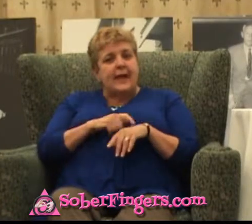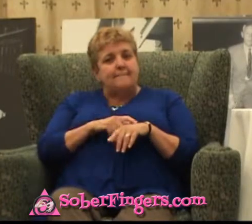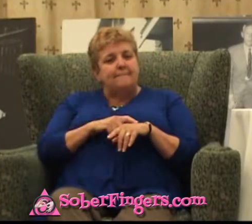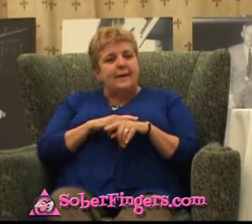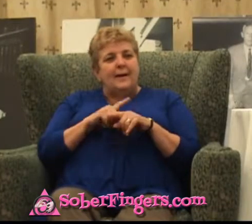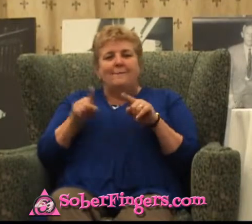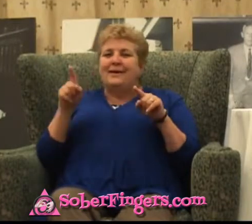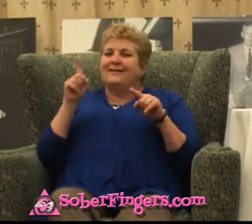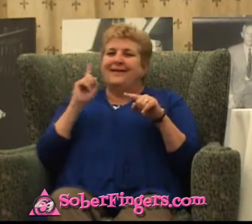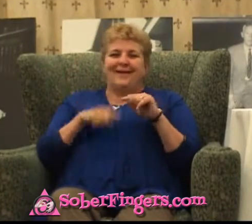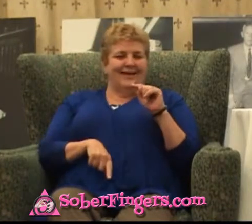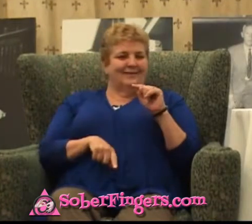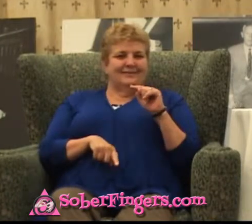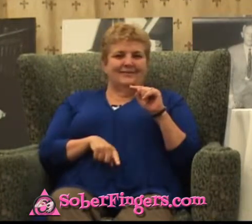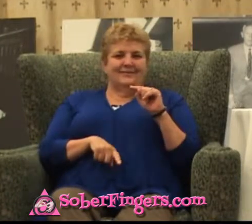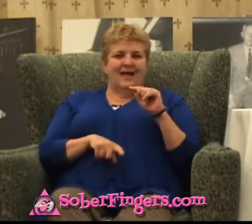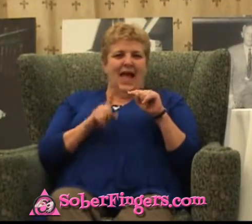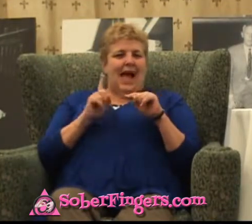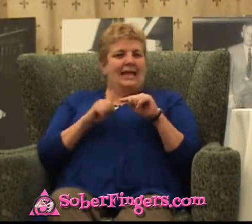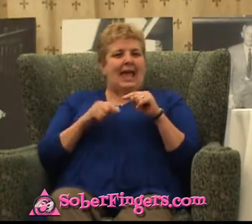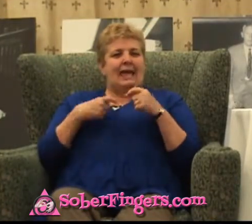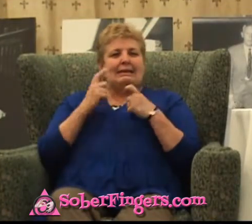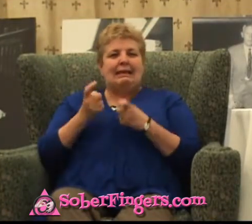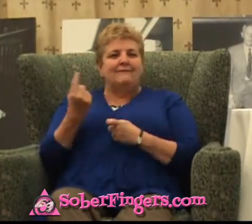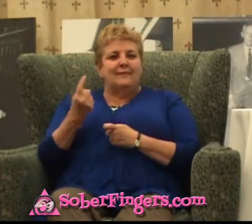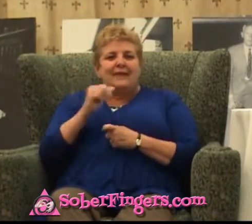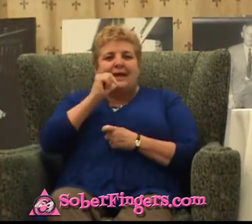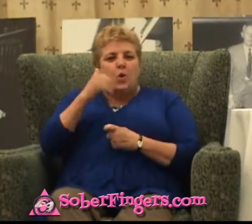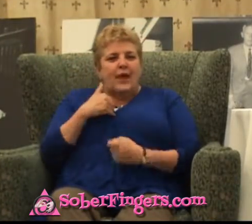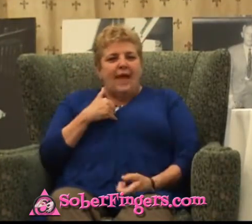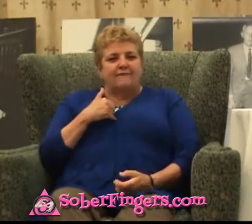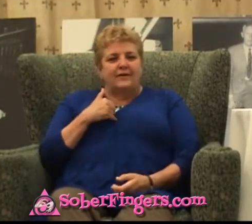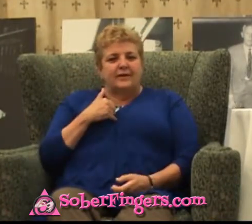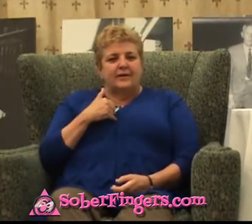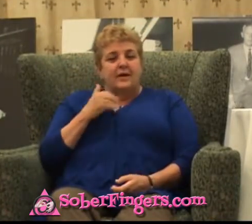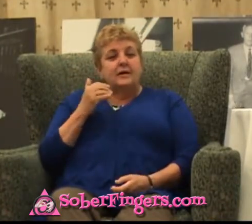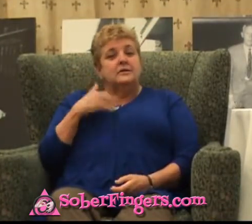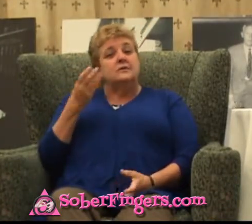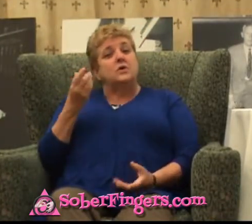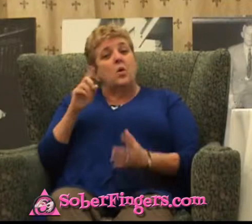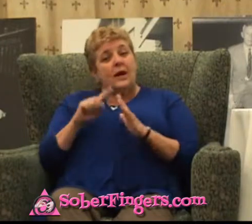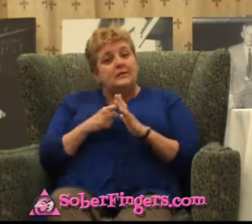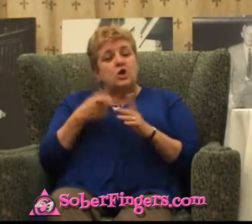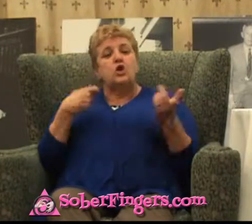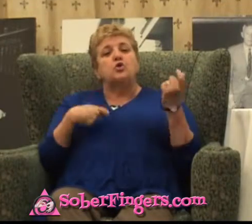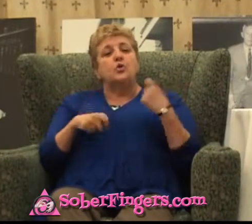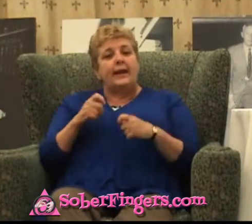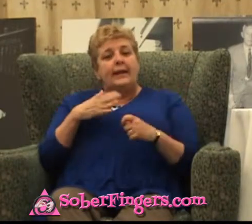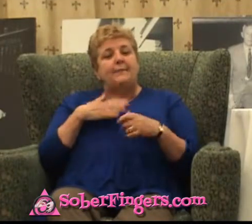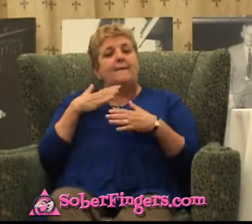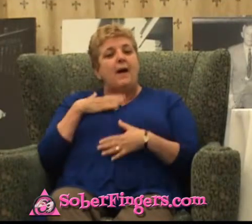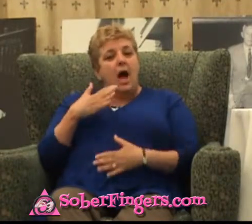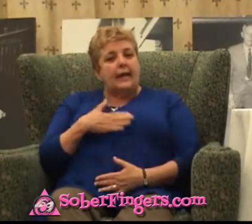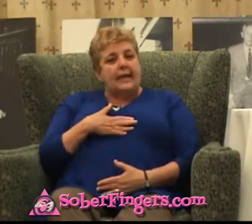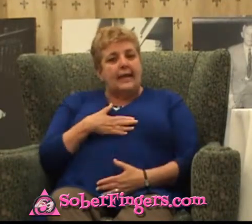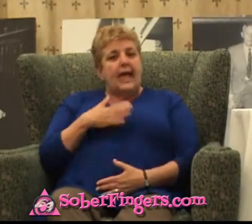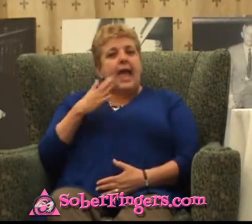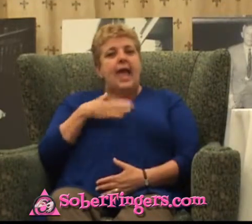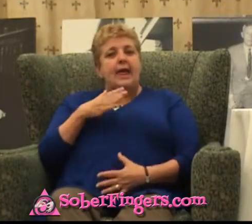giving something that I don't have. So I'm trading my body and my soul for a night of